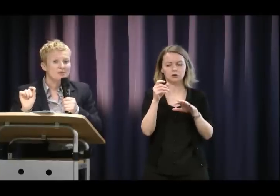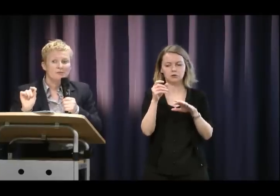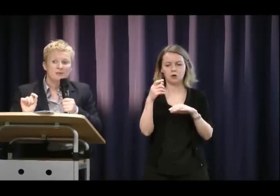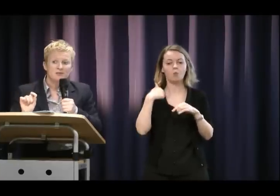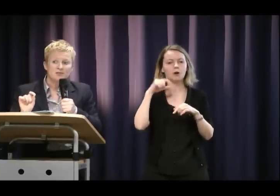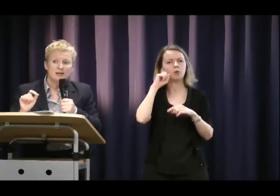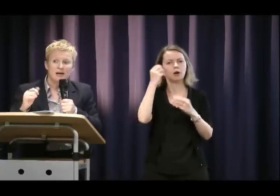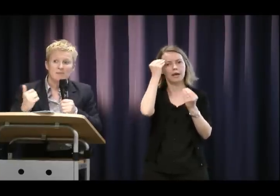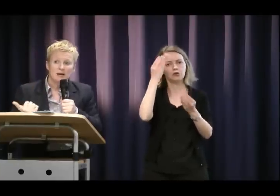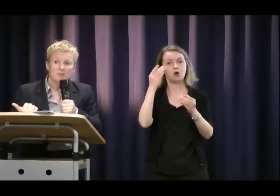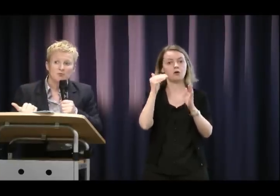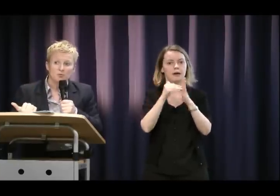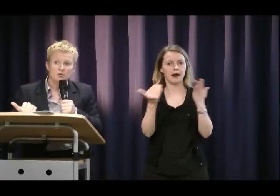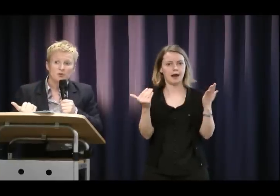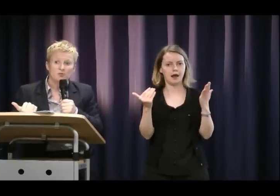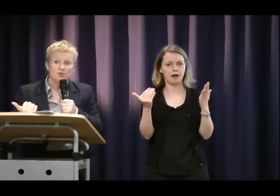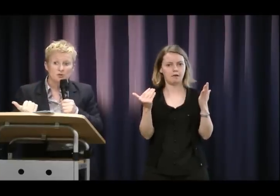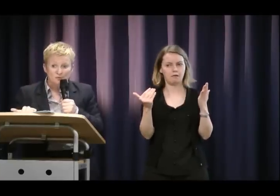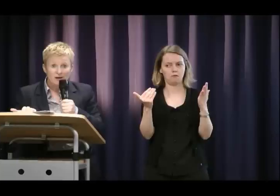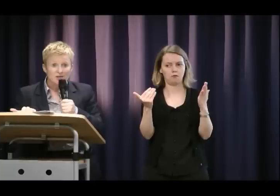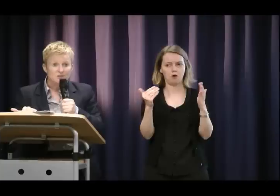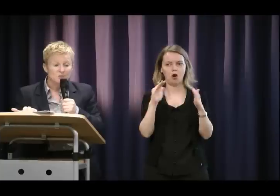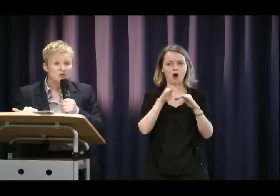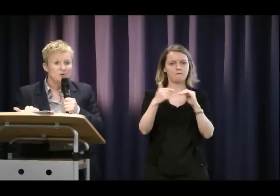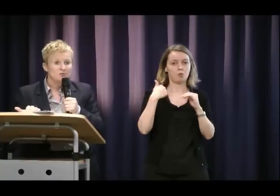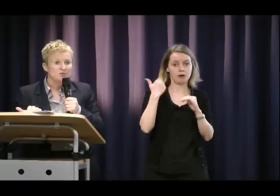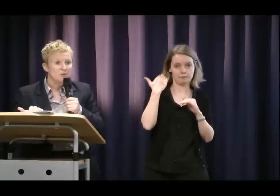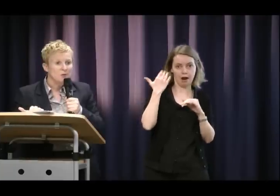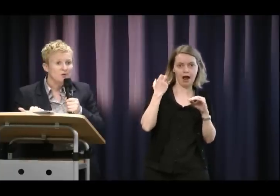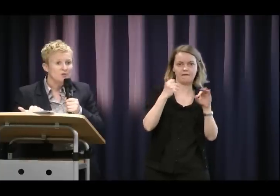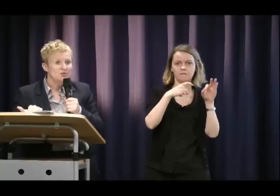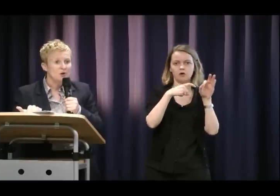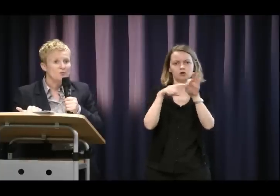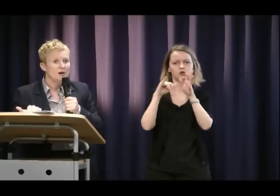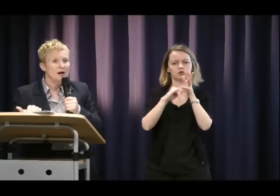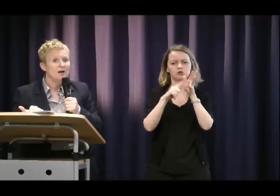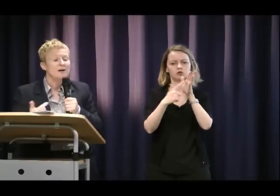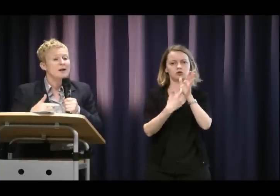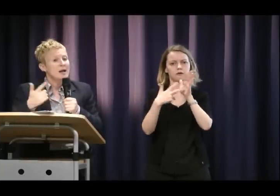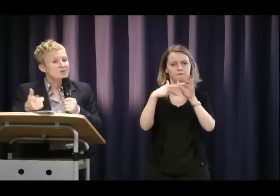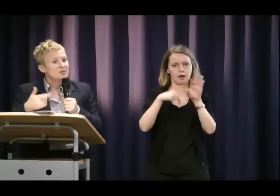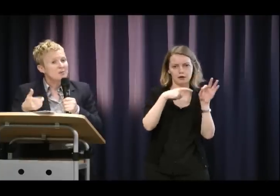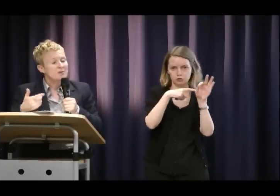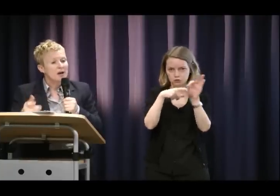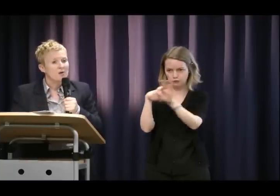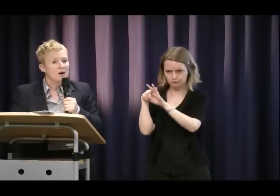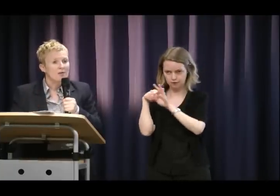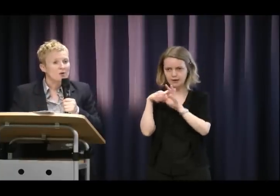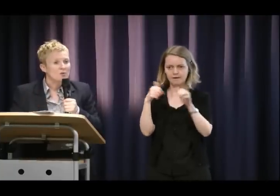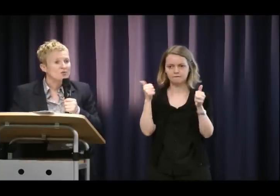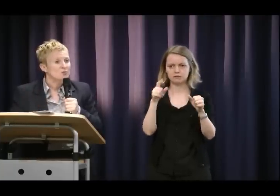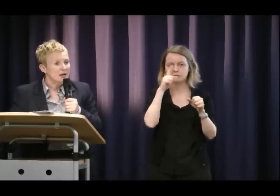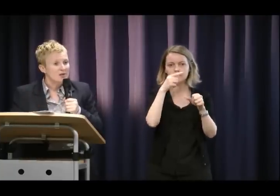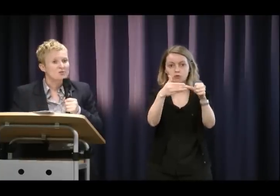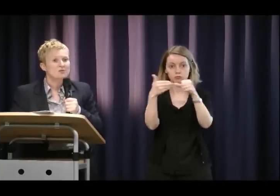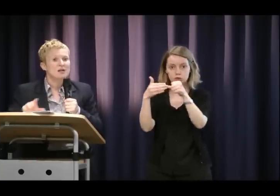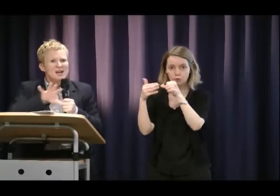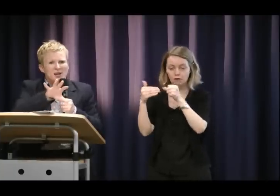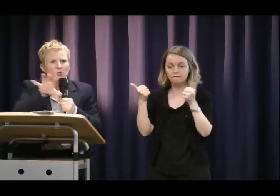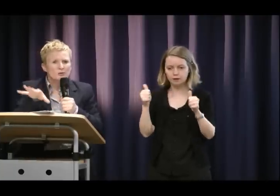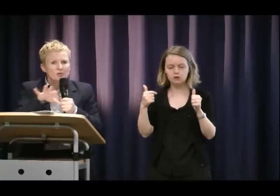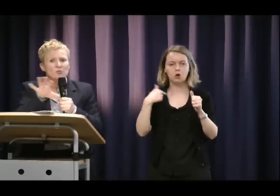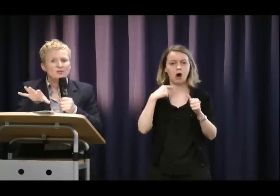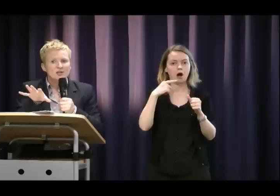are some of the things that are coming up through the survey responses that we've got so far and some of our other